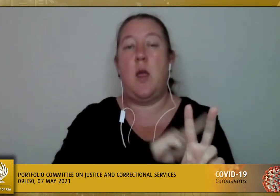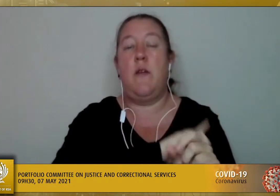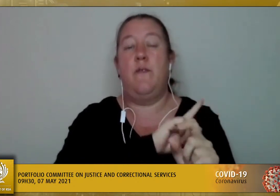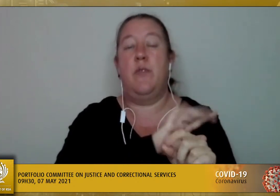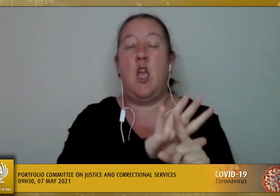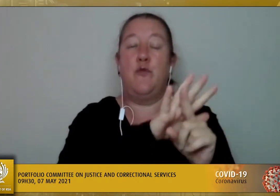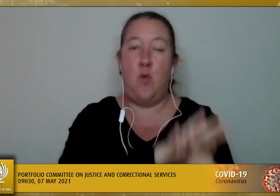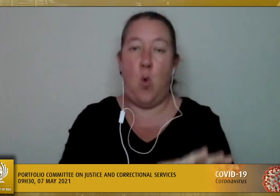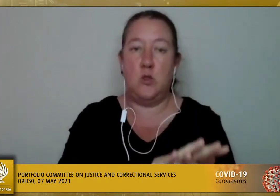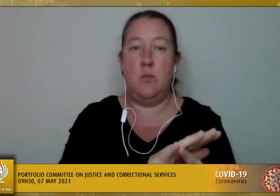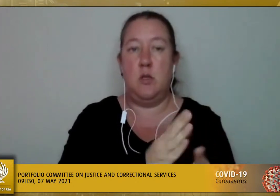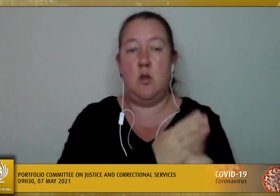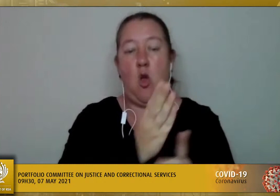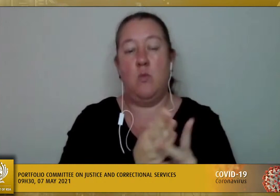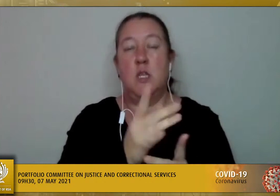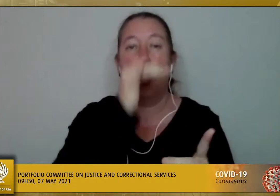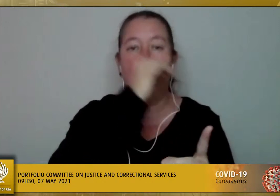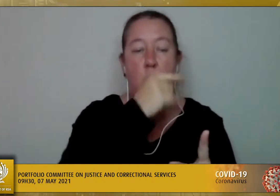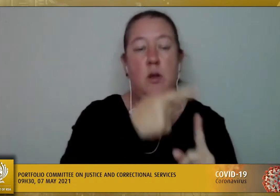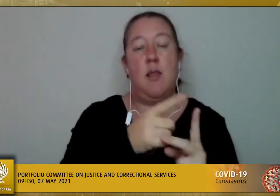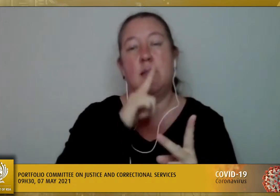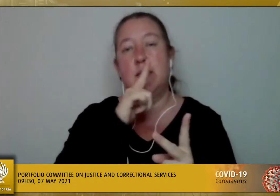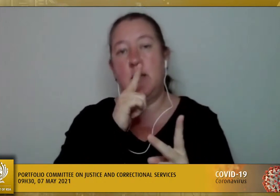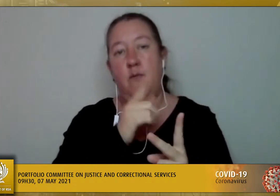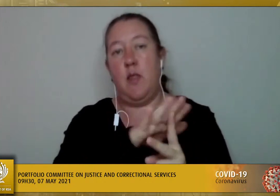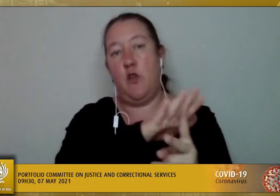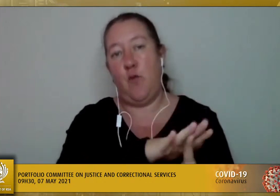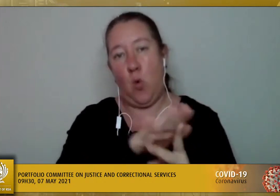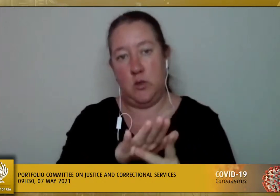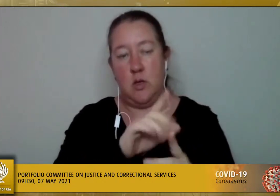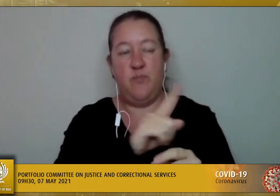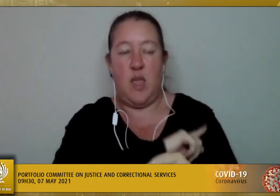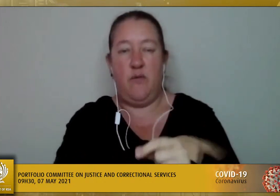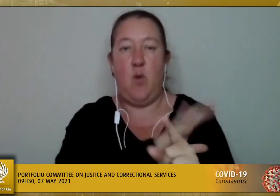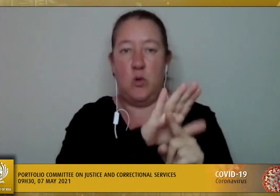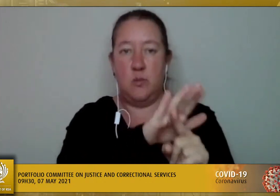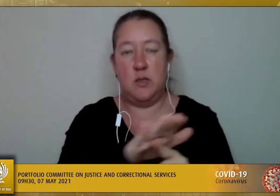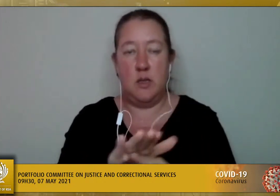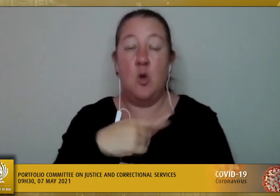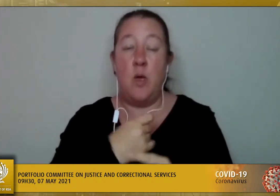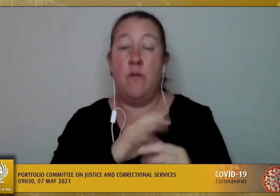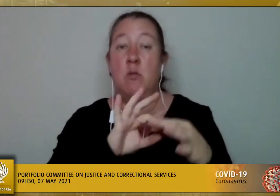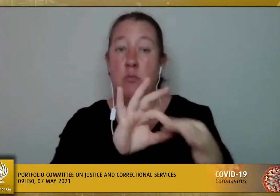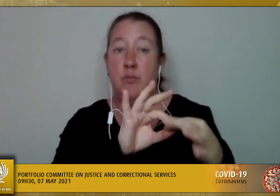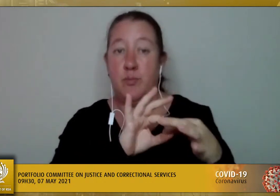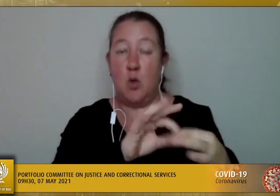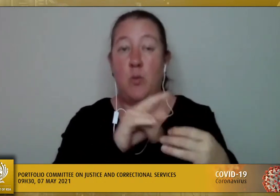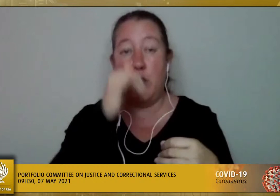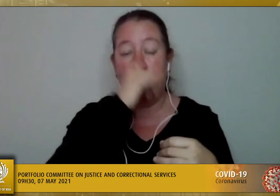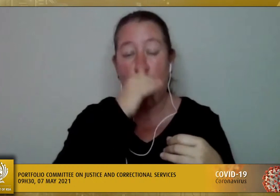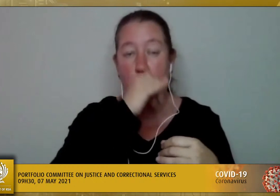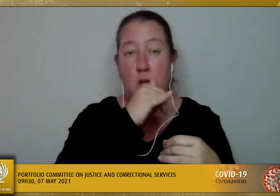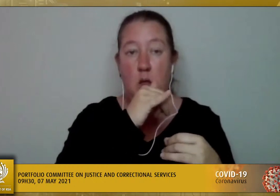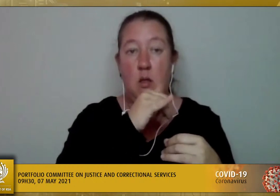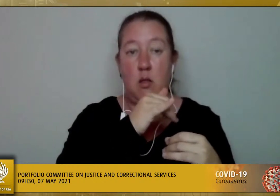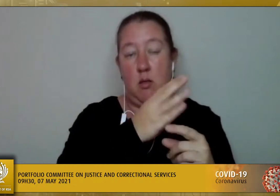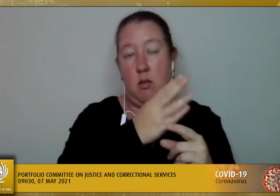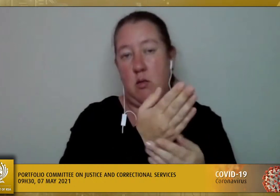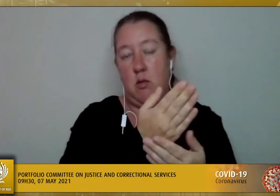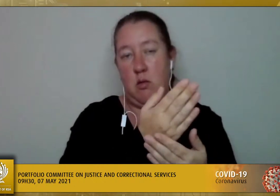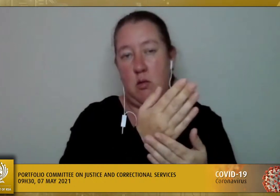criminal enforcement and a civil enforcement we have a very close working relationship with the criminal enforcement leg